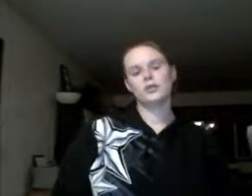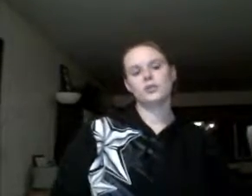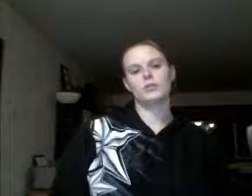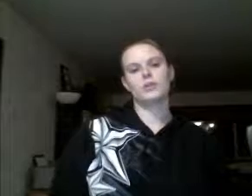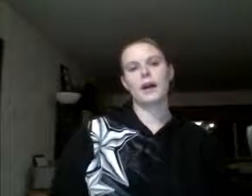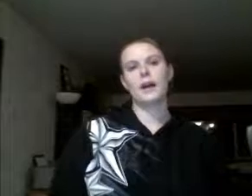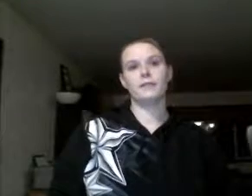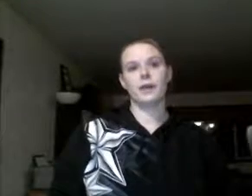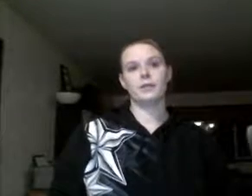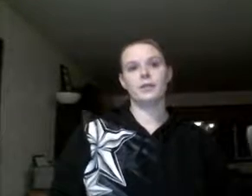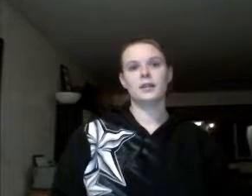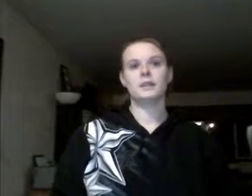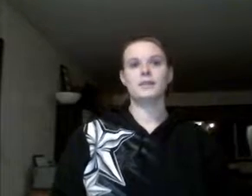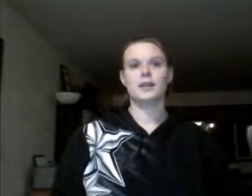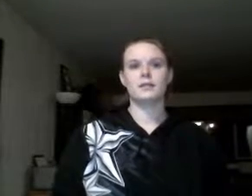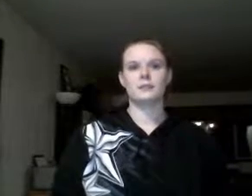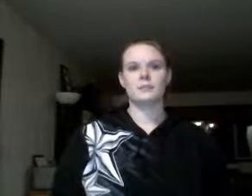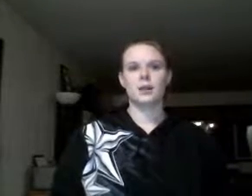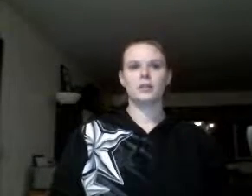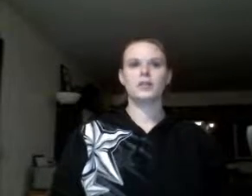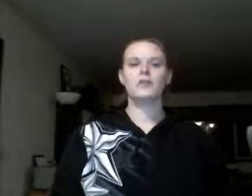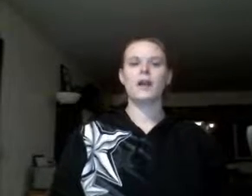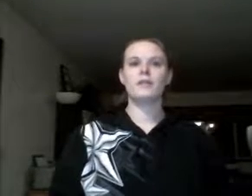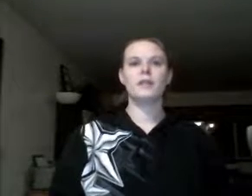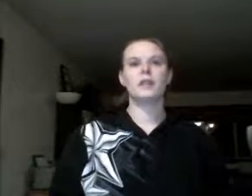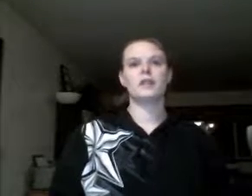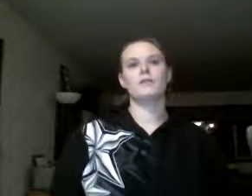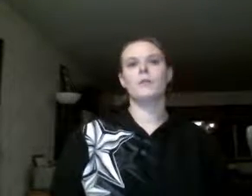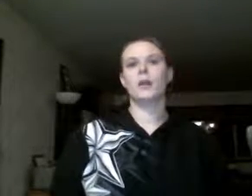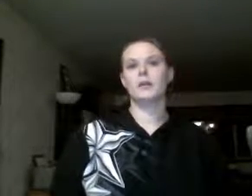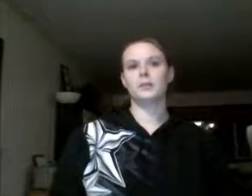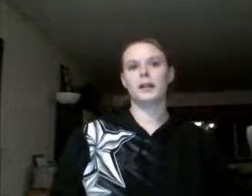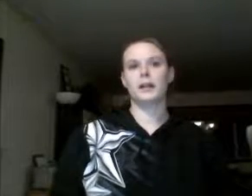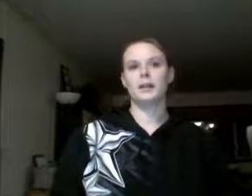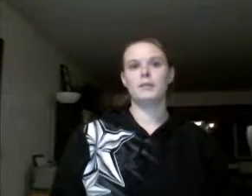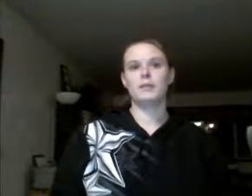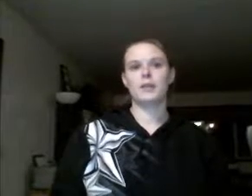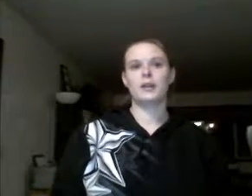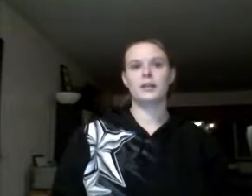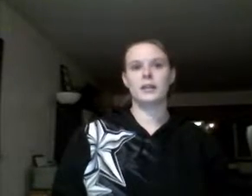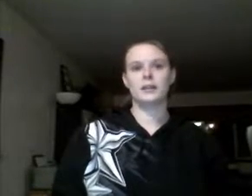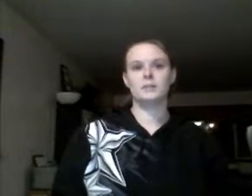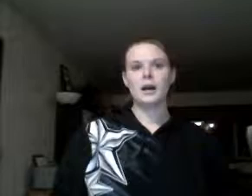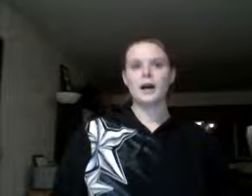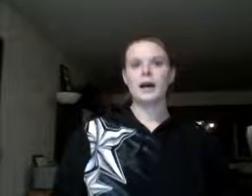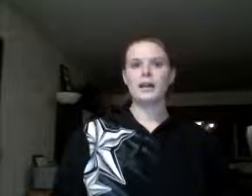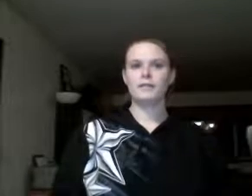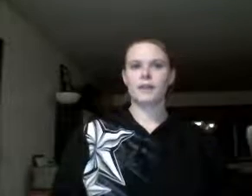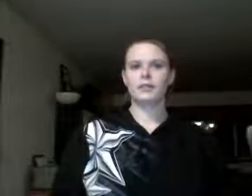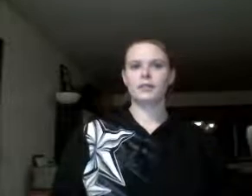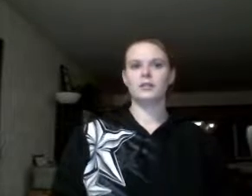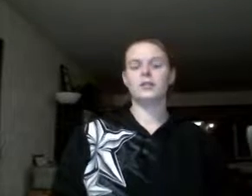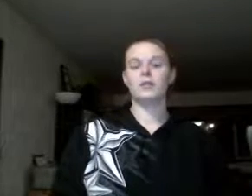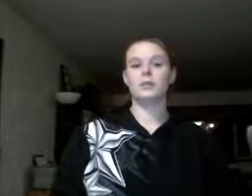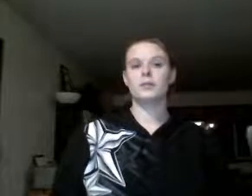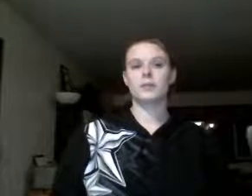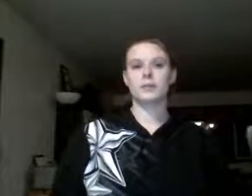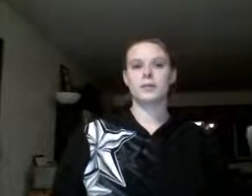reducer I have found is lists. Lists for everything needed for wedding planning can be found online. I have found that the lists on